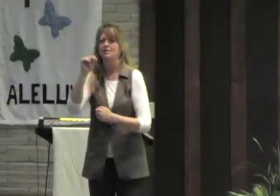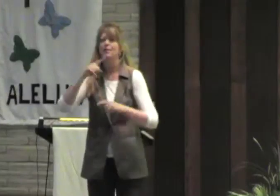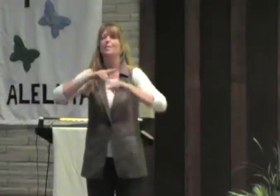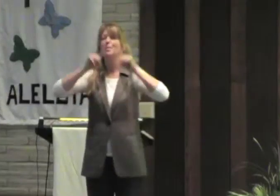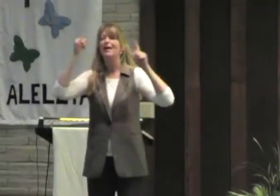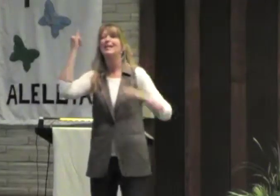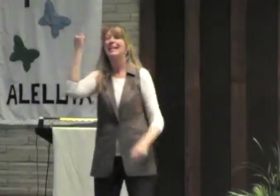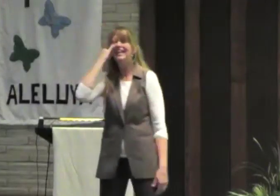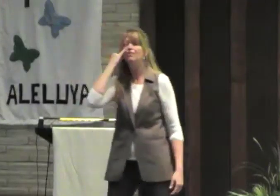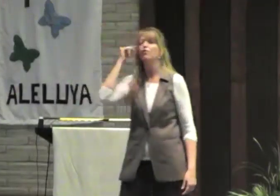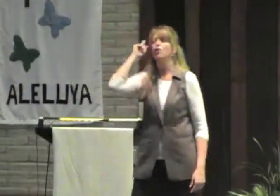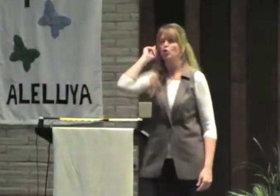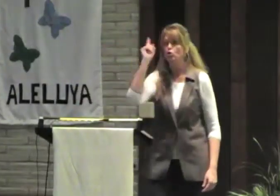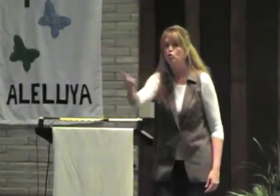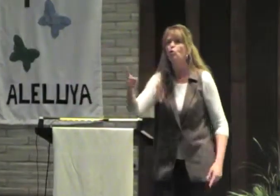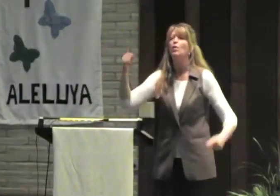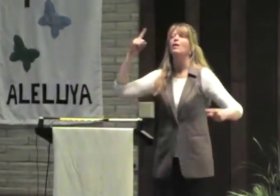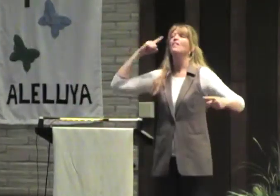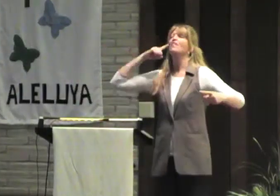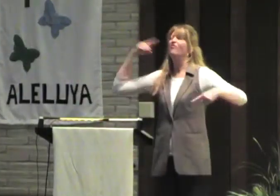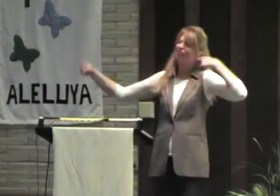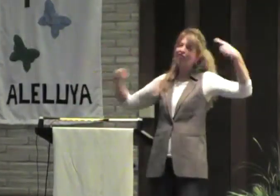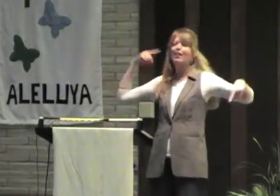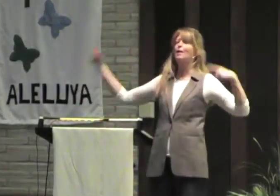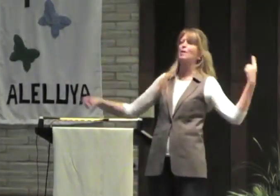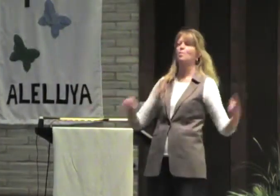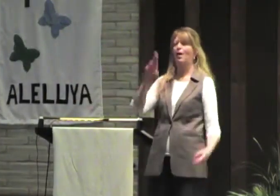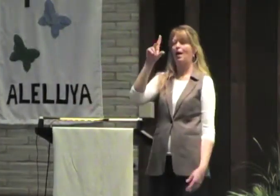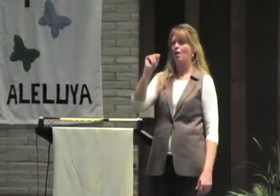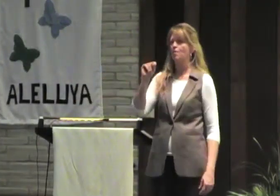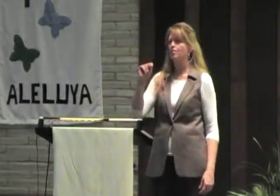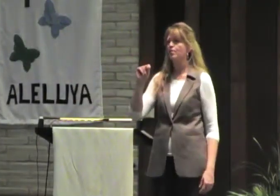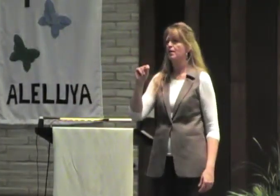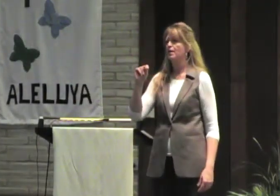So embrace it. But if you flip out,